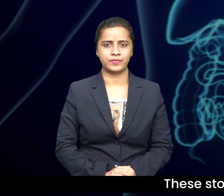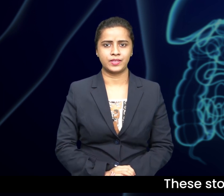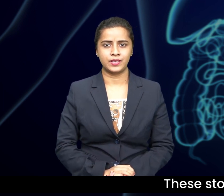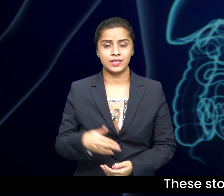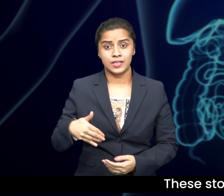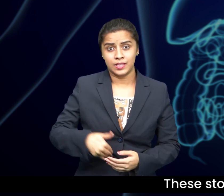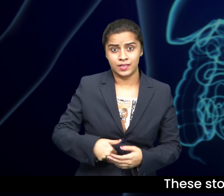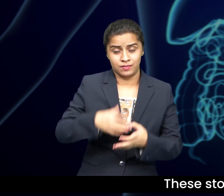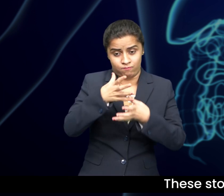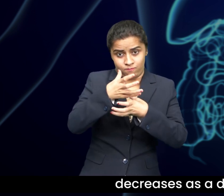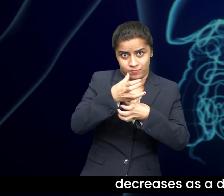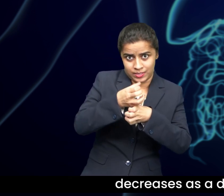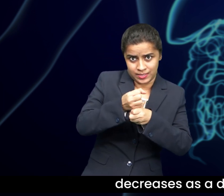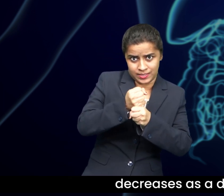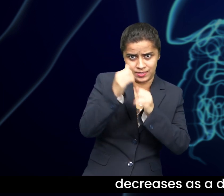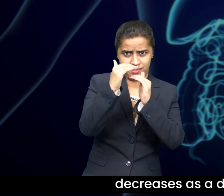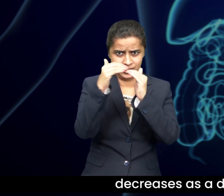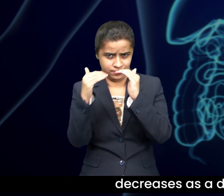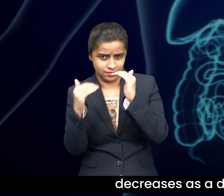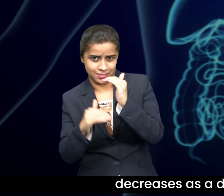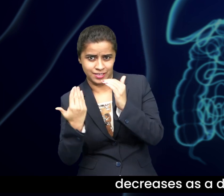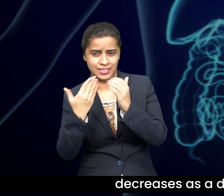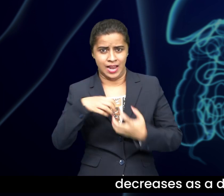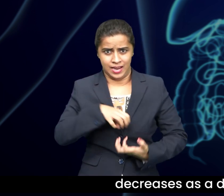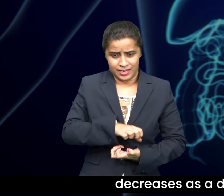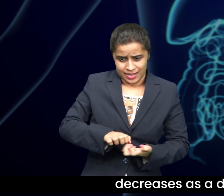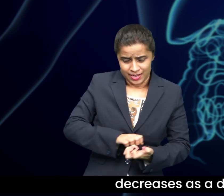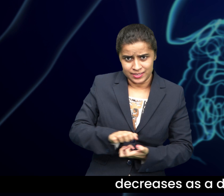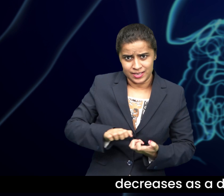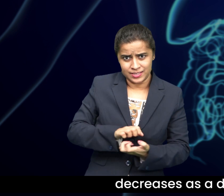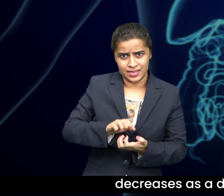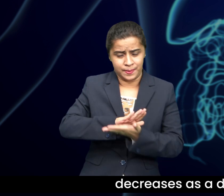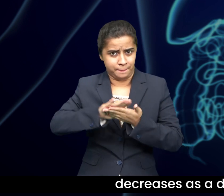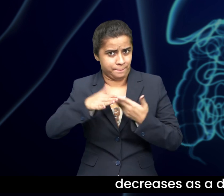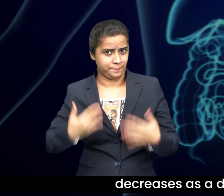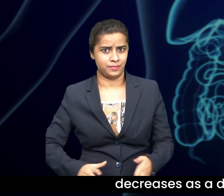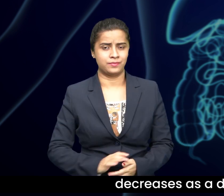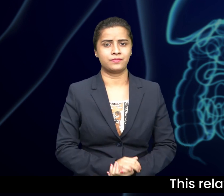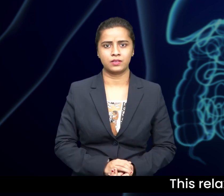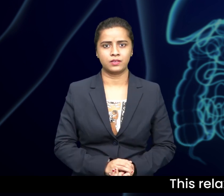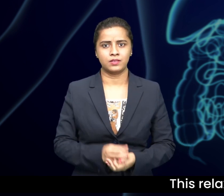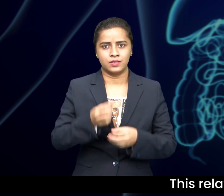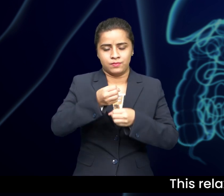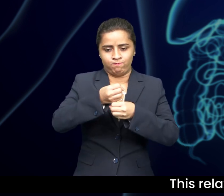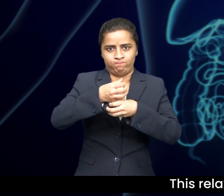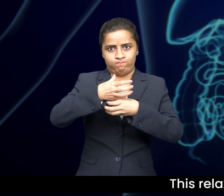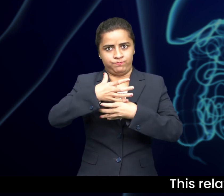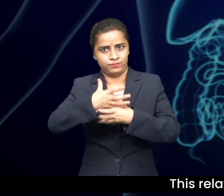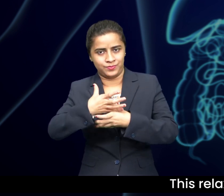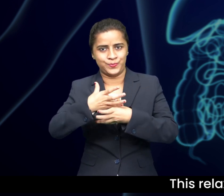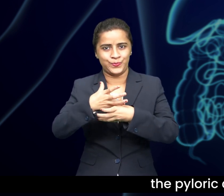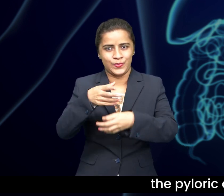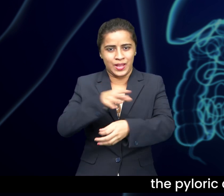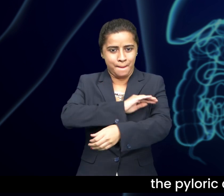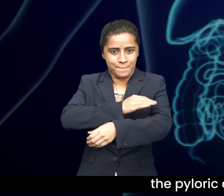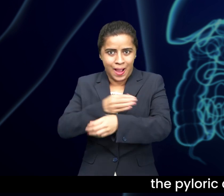The stomach contractions decreases as the digestion near completion. This relaxes the muscles